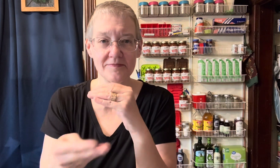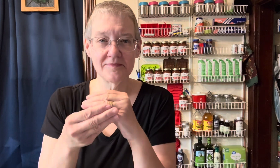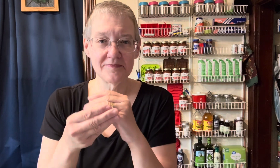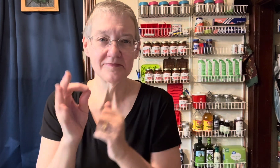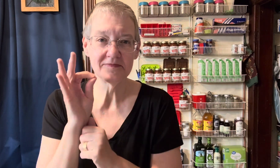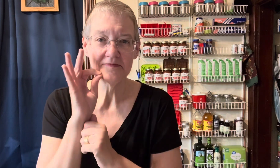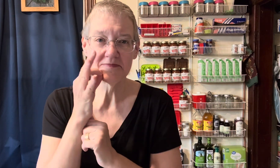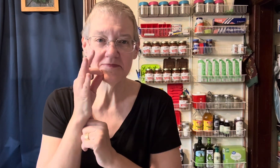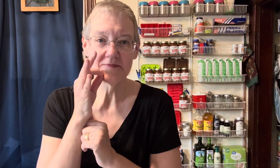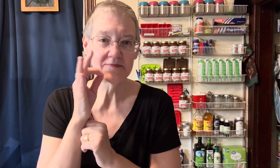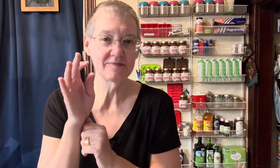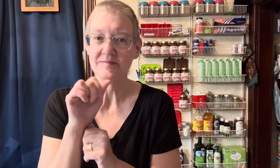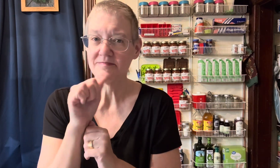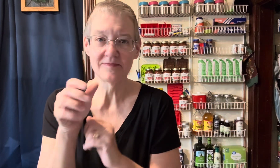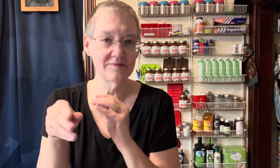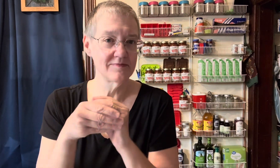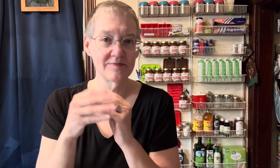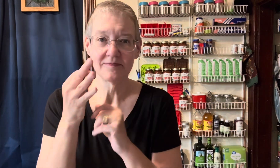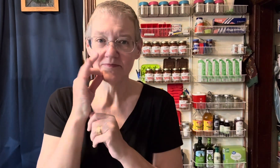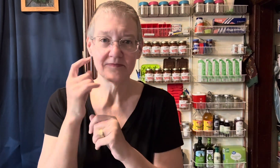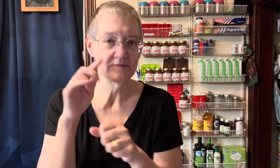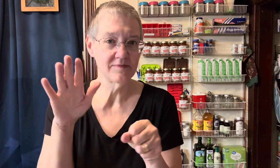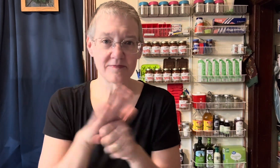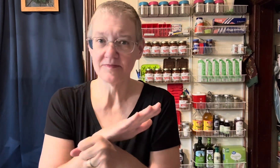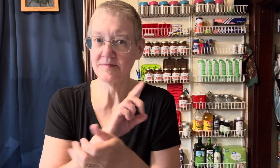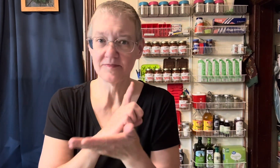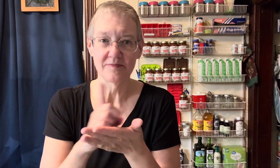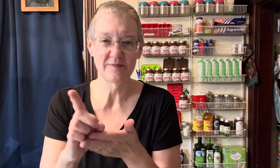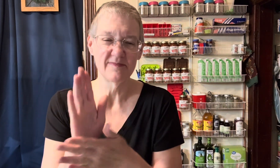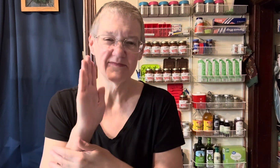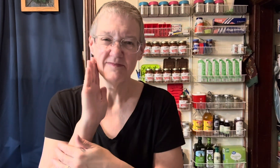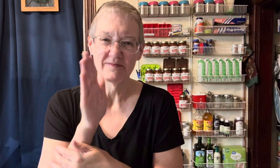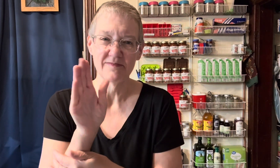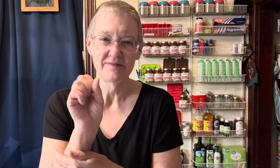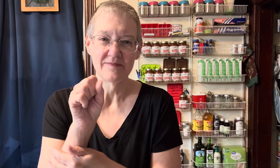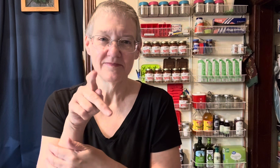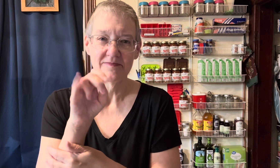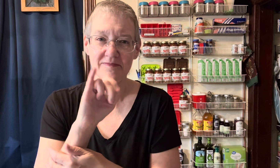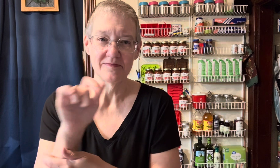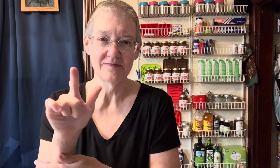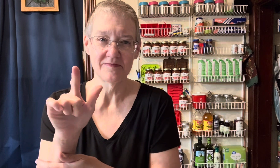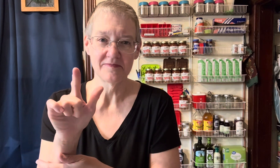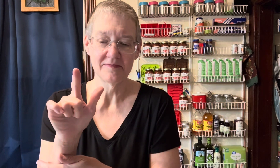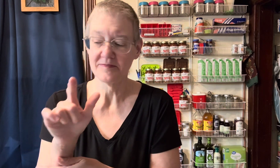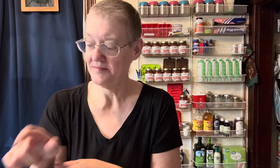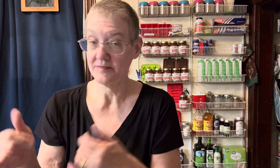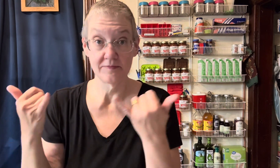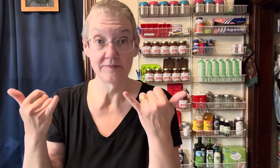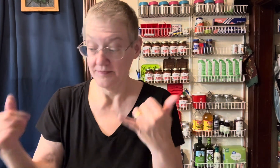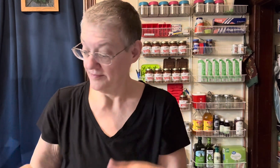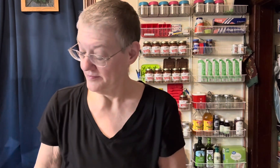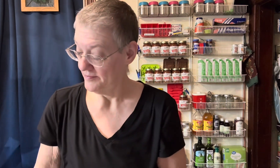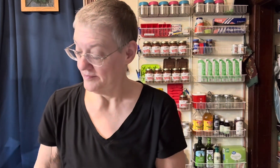And every morning I add my fruit. I don't add a week's worth of fruit at a time because I think it would spoil. And this